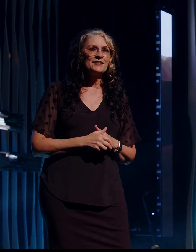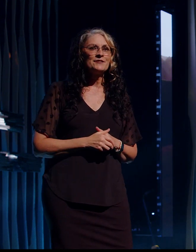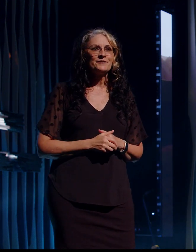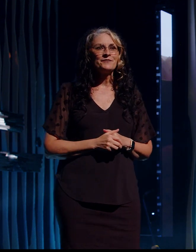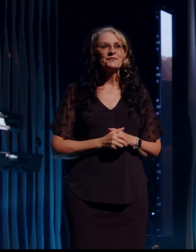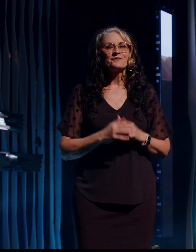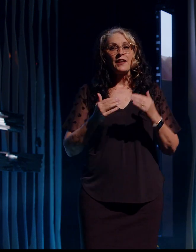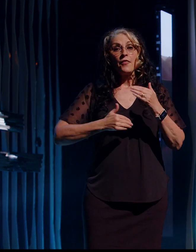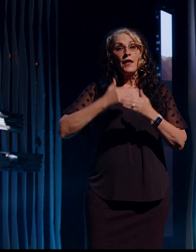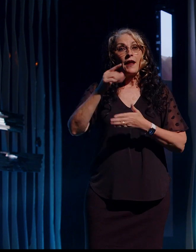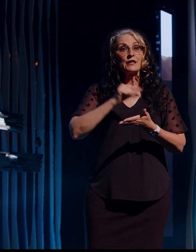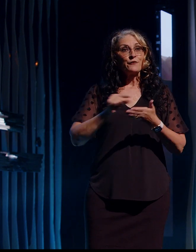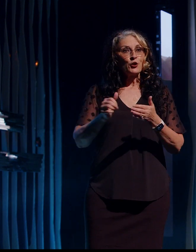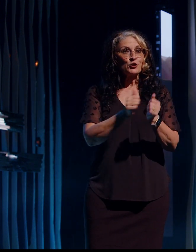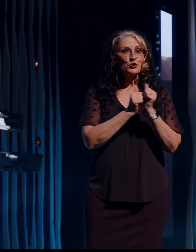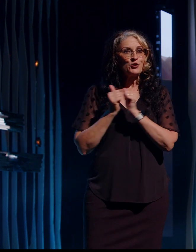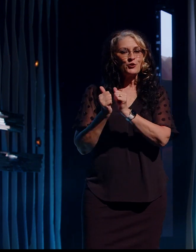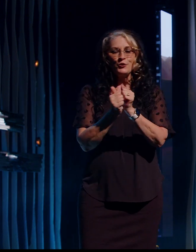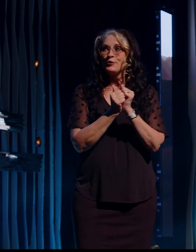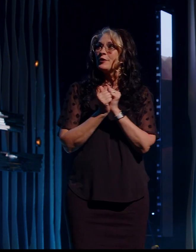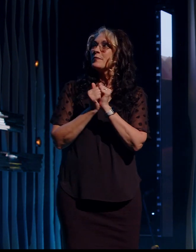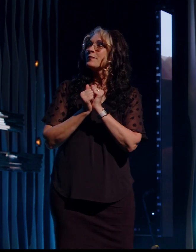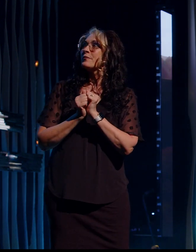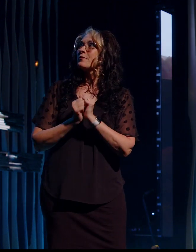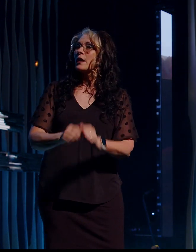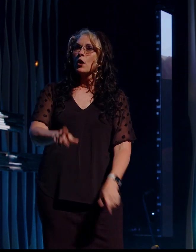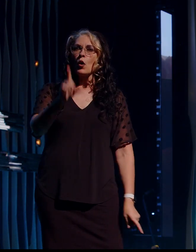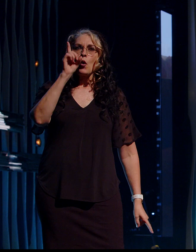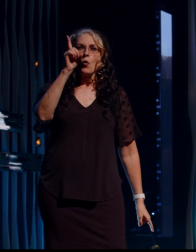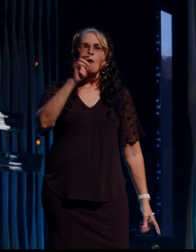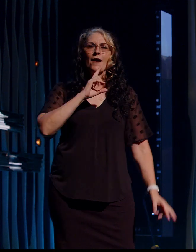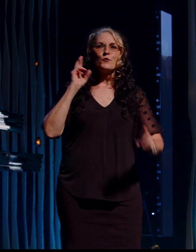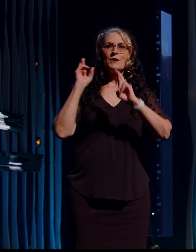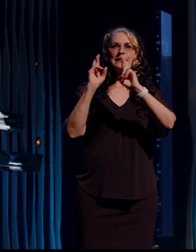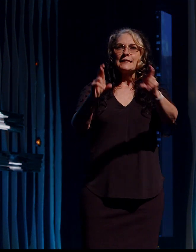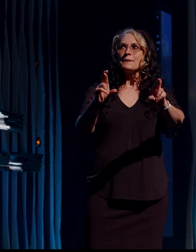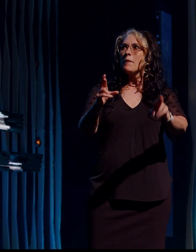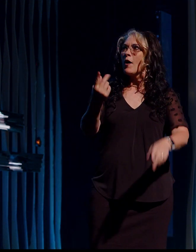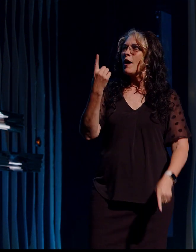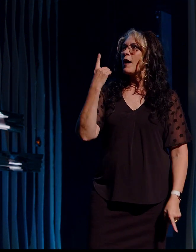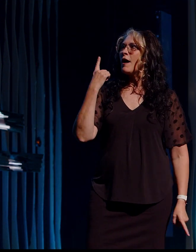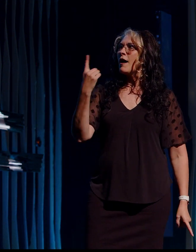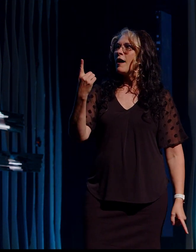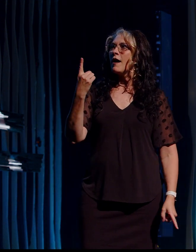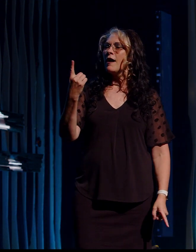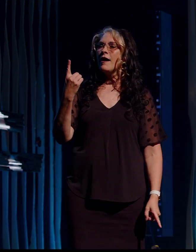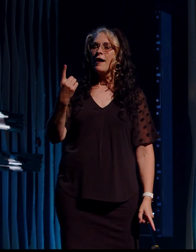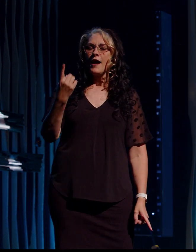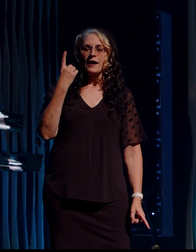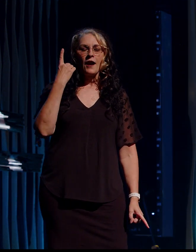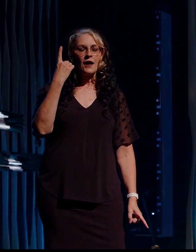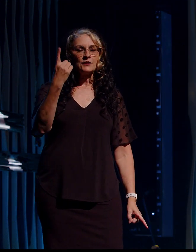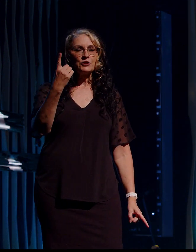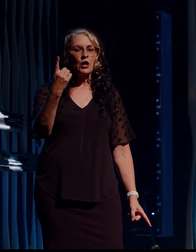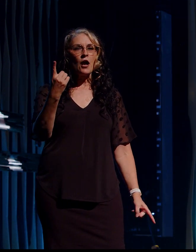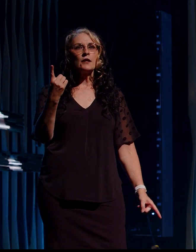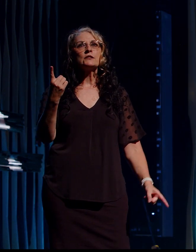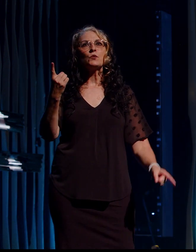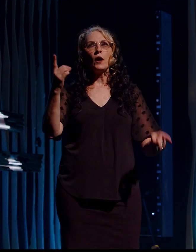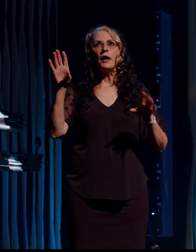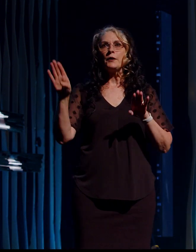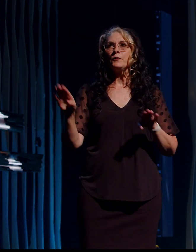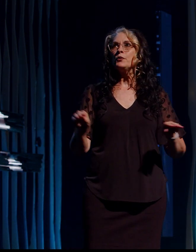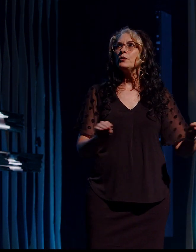hallelujah. Let's sing the next verse together. I've got one response. I've got just one move. I've got